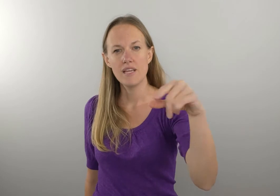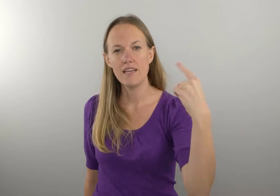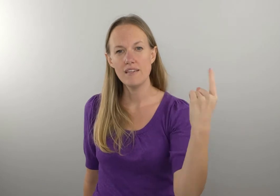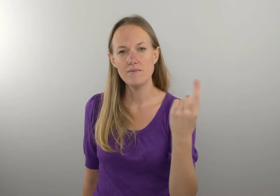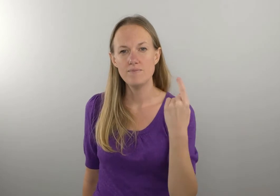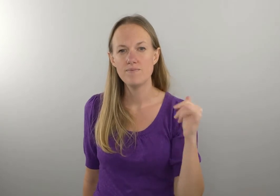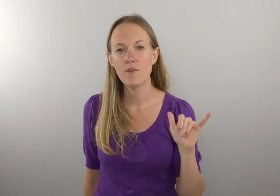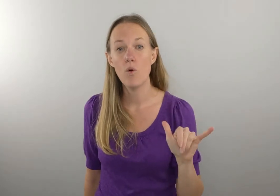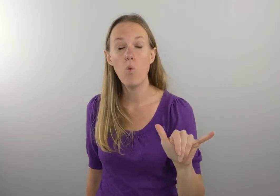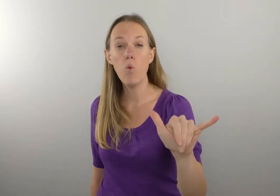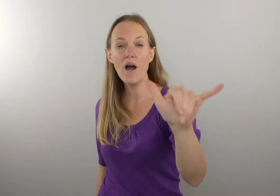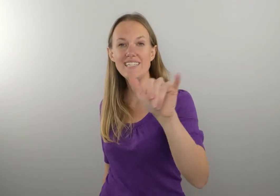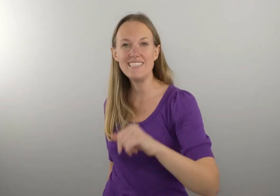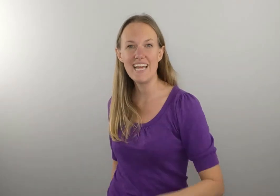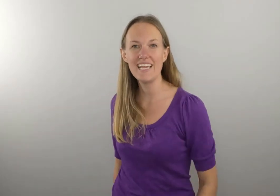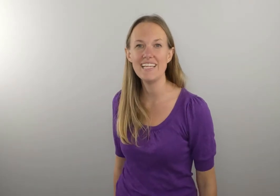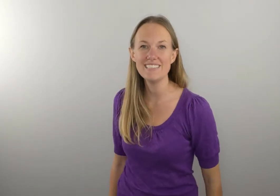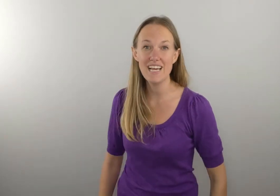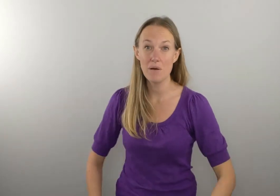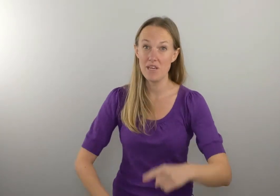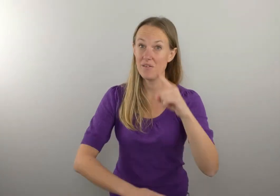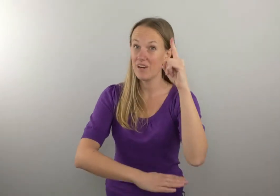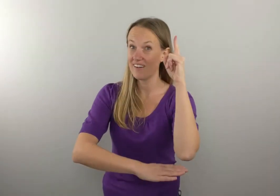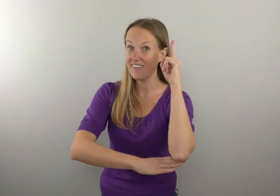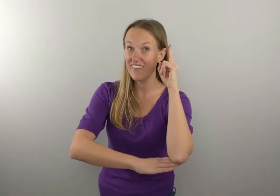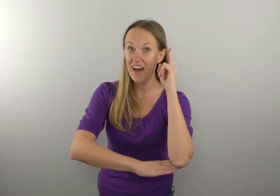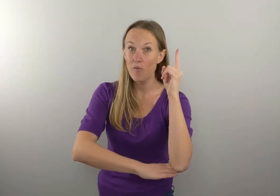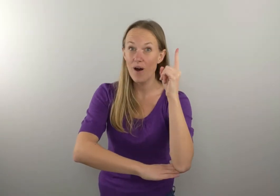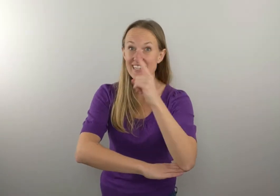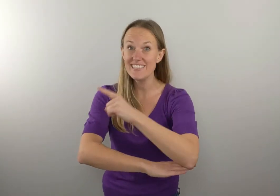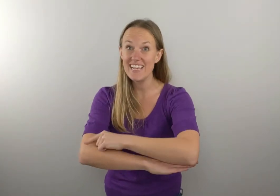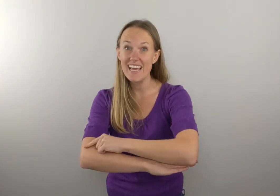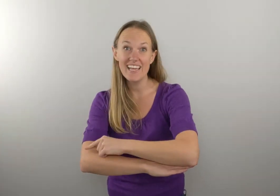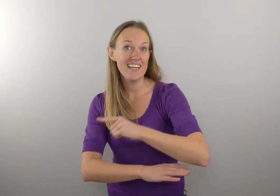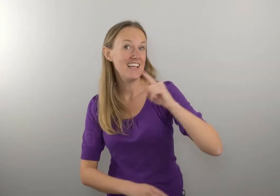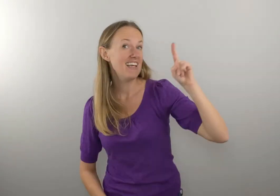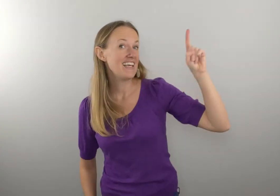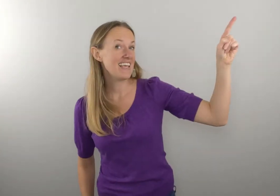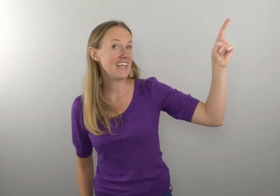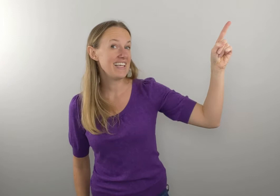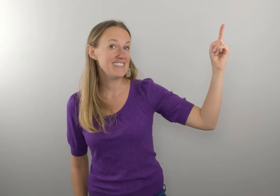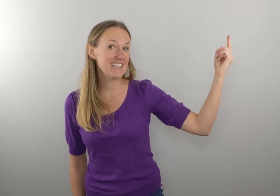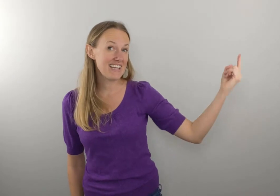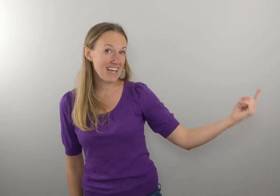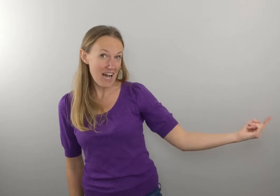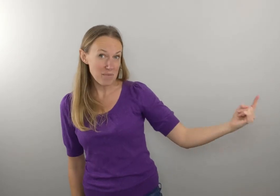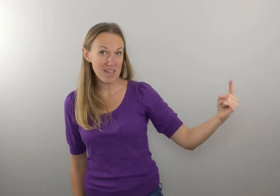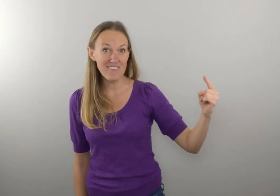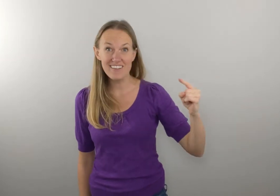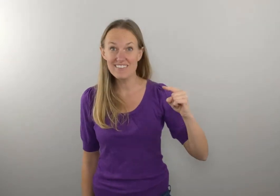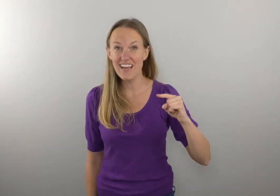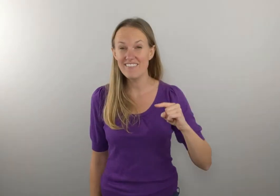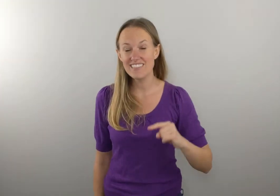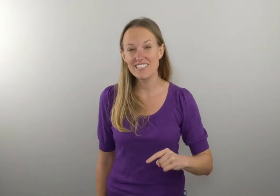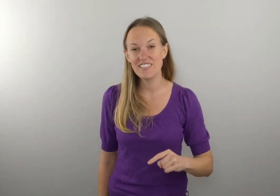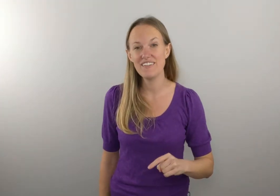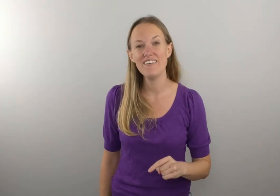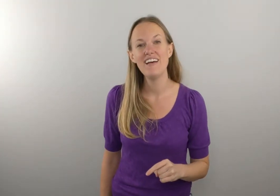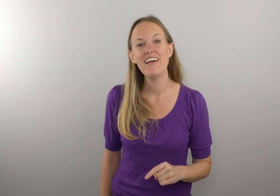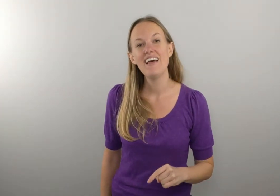Okay. One day he's coming. We already know that. One day he's, and then coming. We learned that one too. And